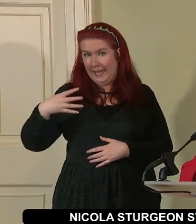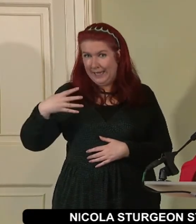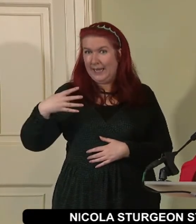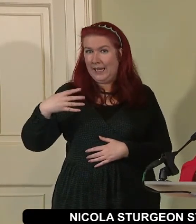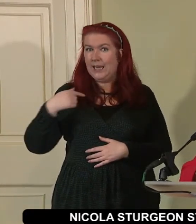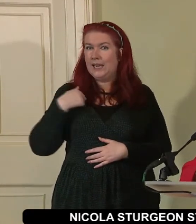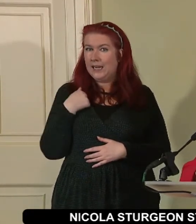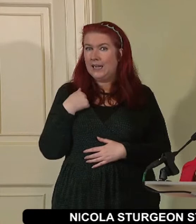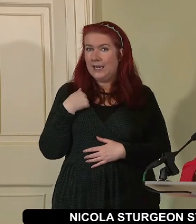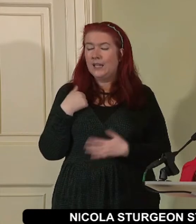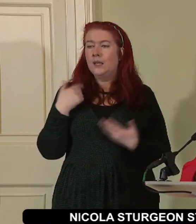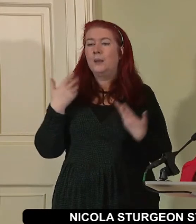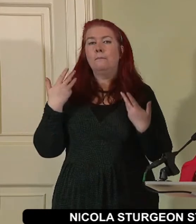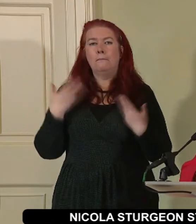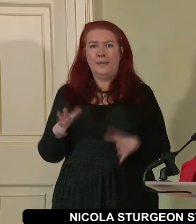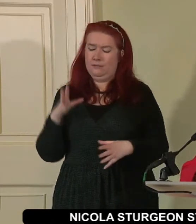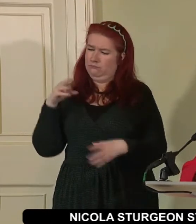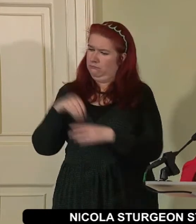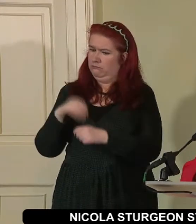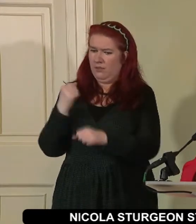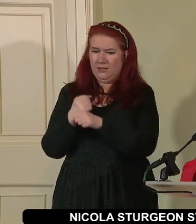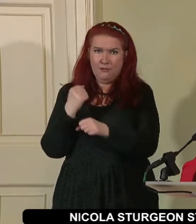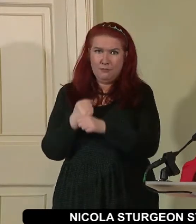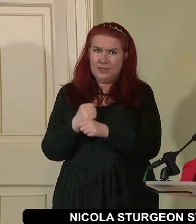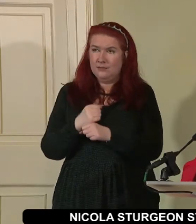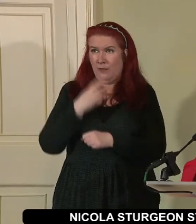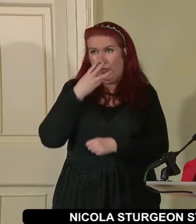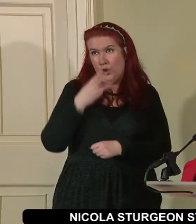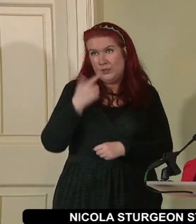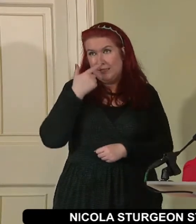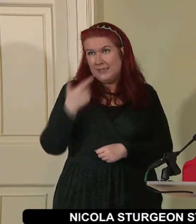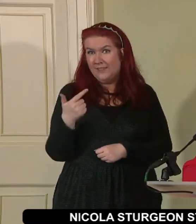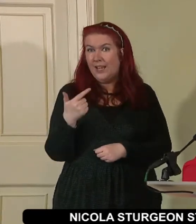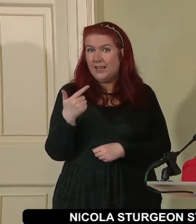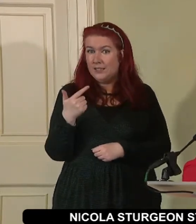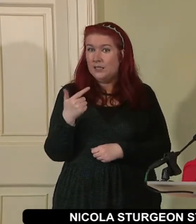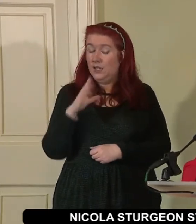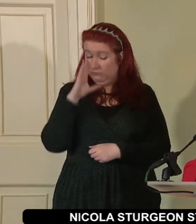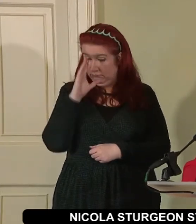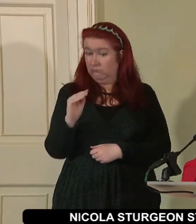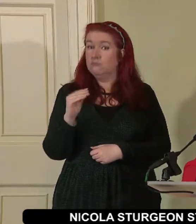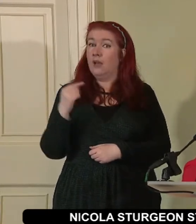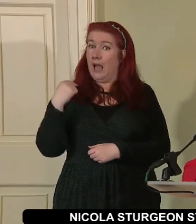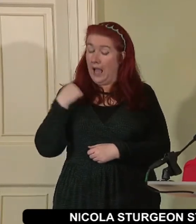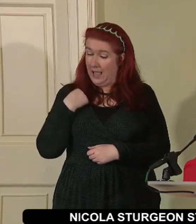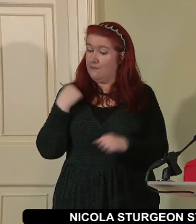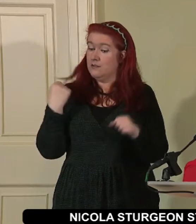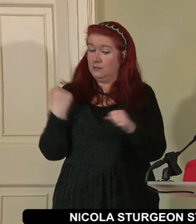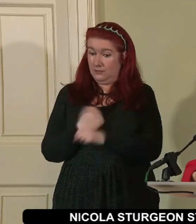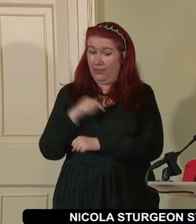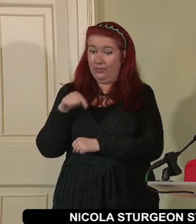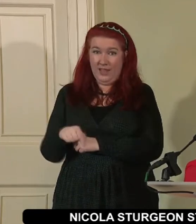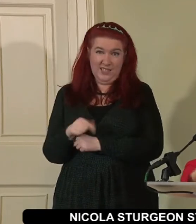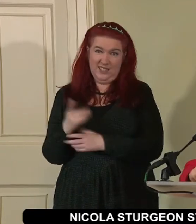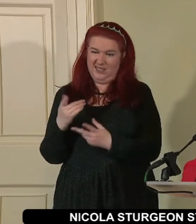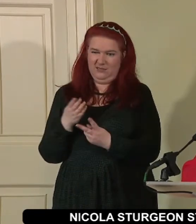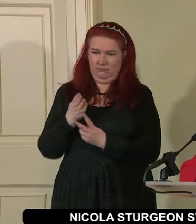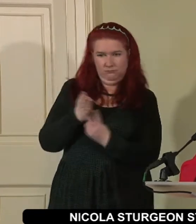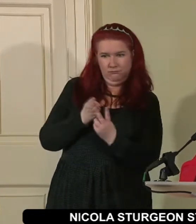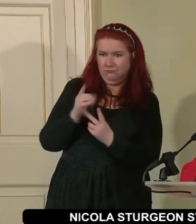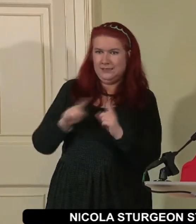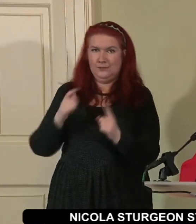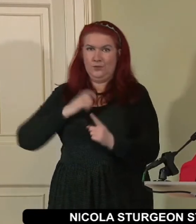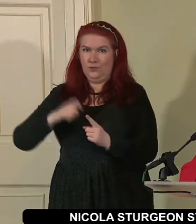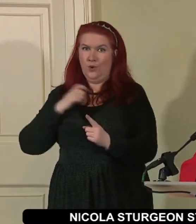29. I've been in government since I was 37. I have literally done this in one capacity or